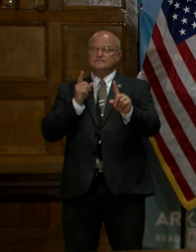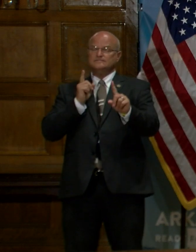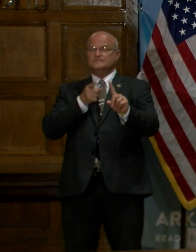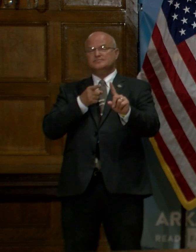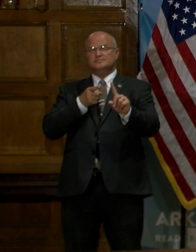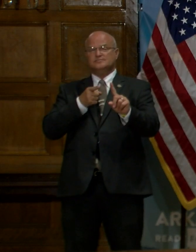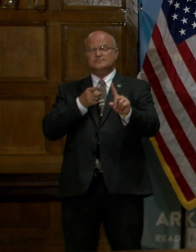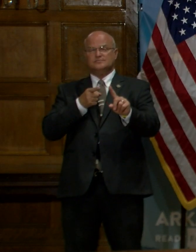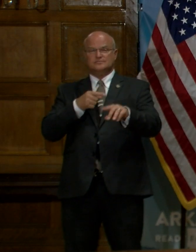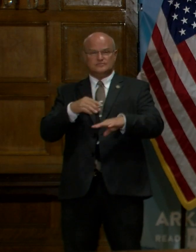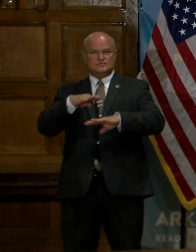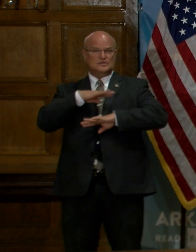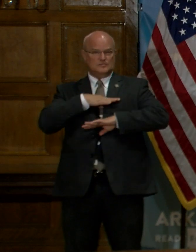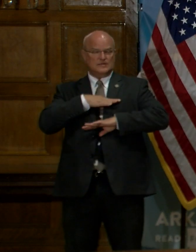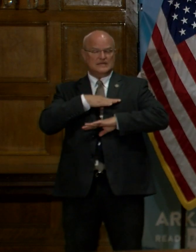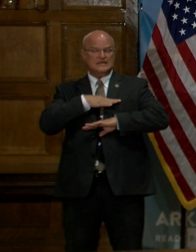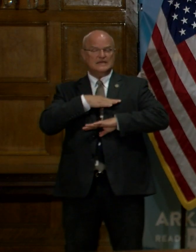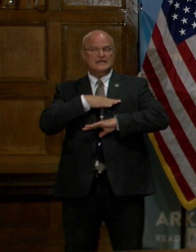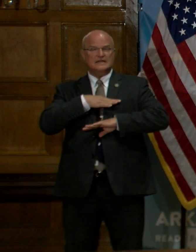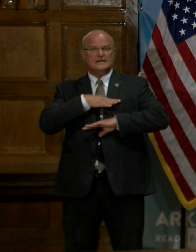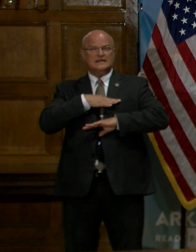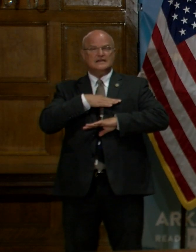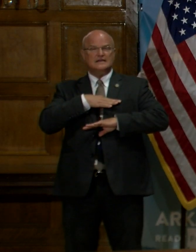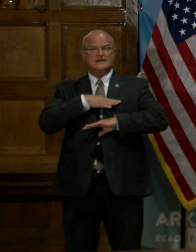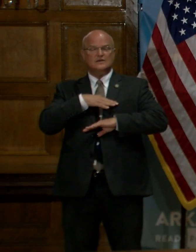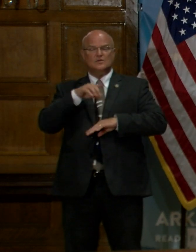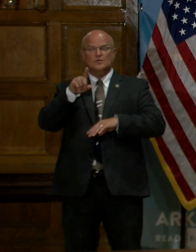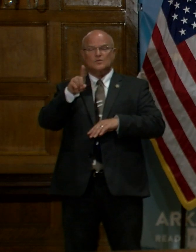target for our